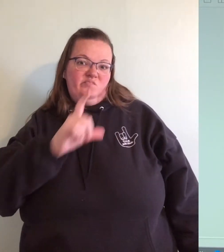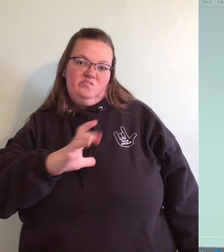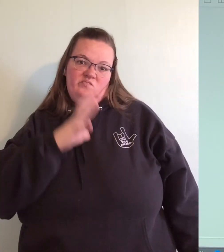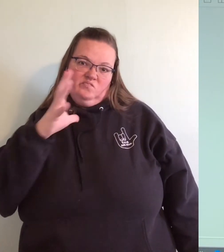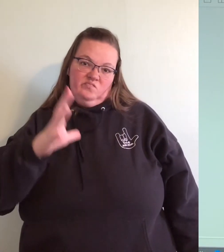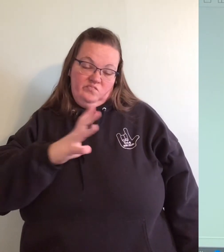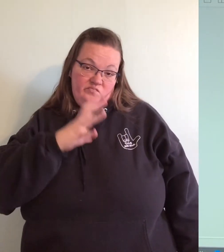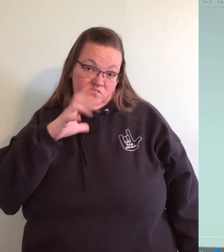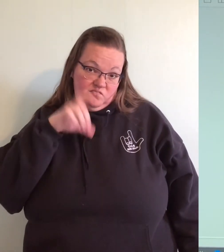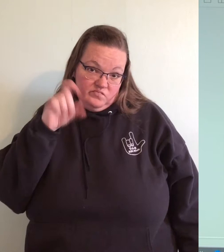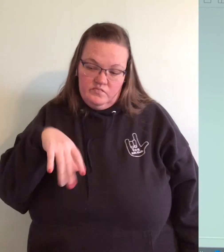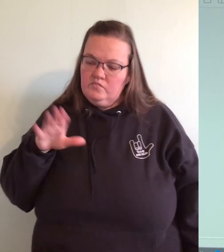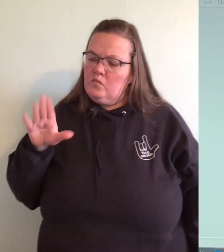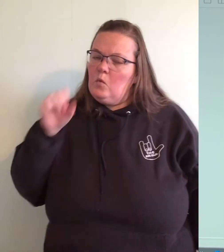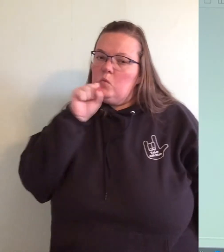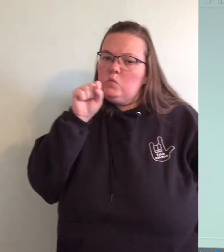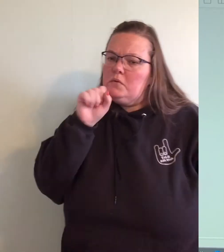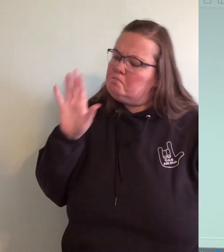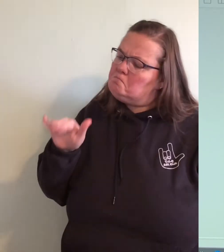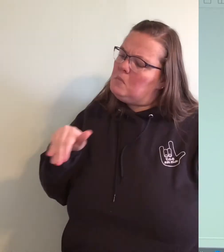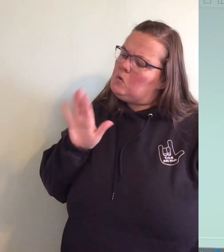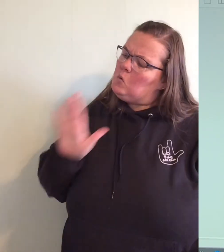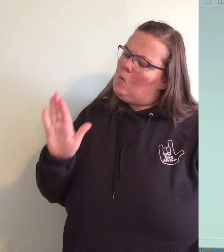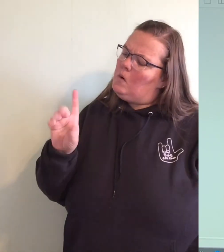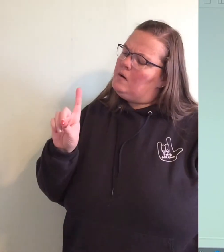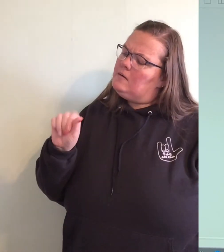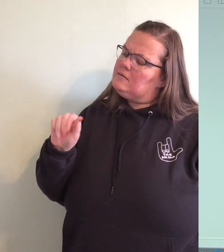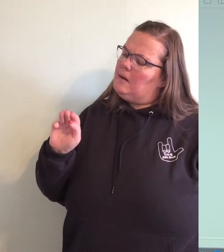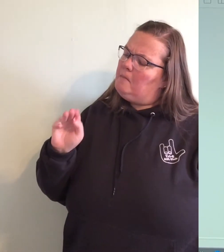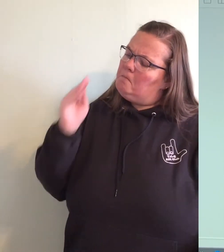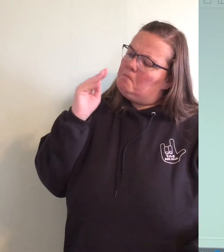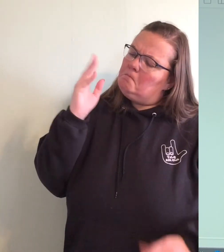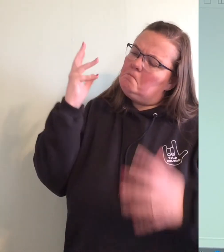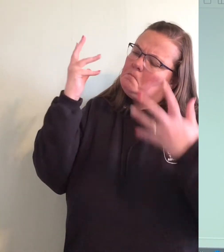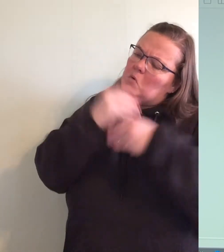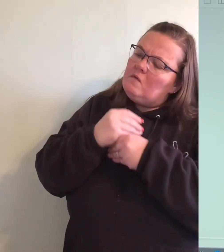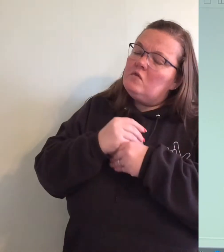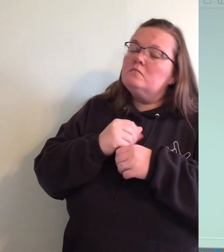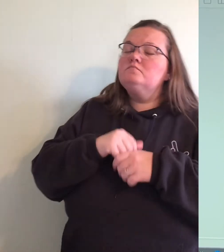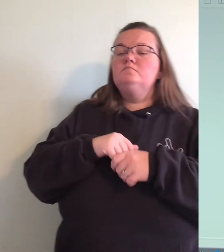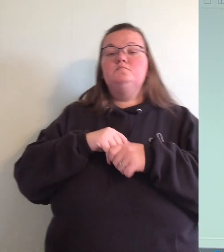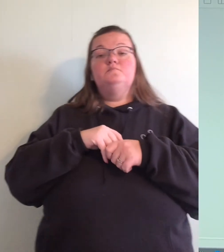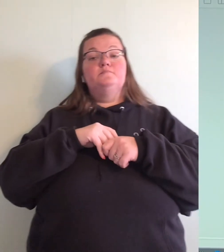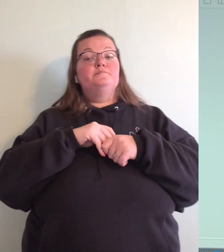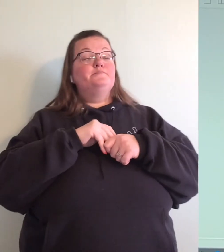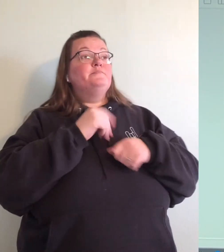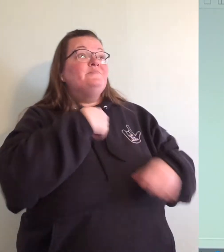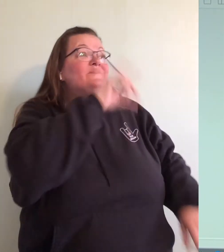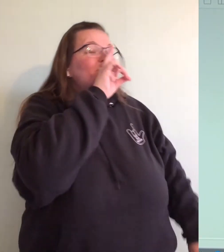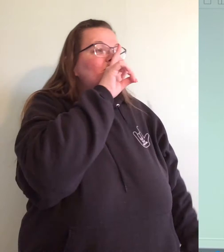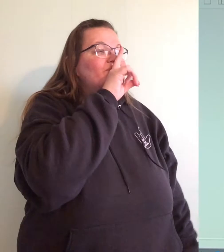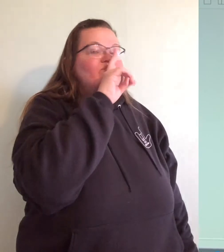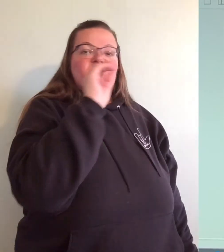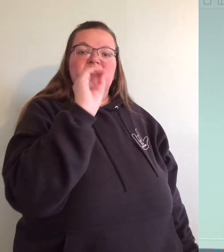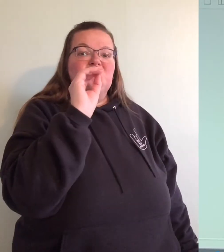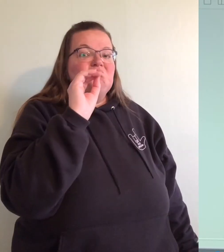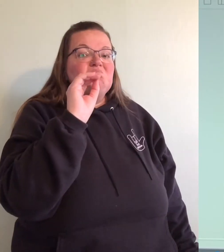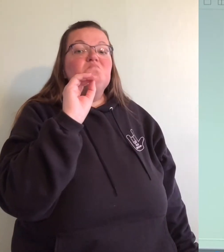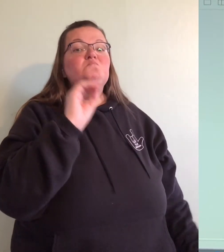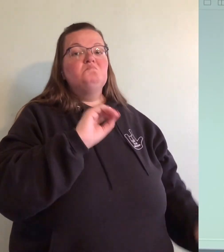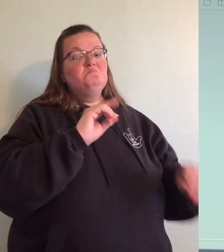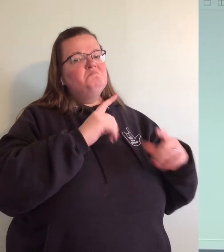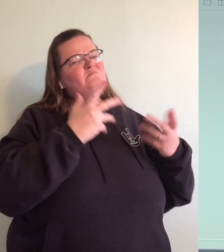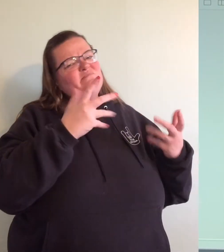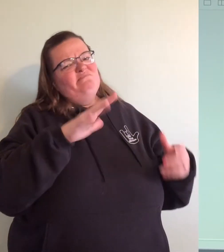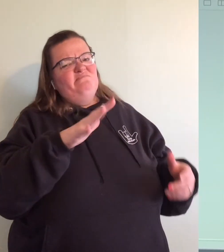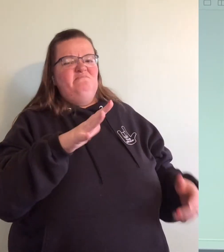common politeness when Susan said, "What a lovely dam." And Mr. Beaver didn't say hush this time, but